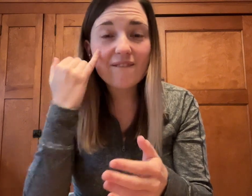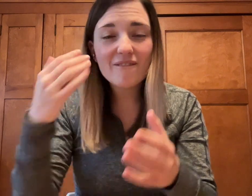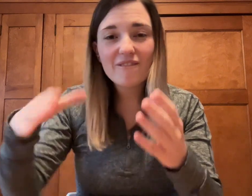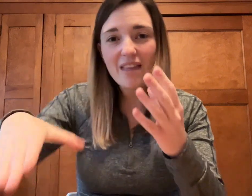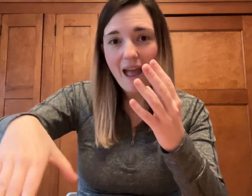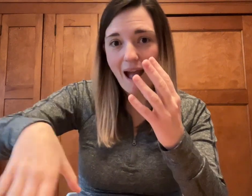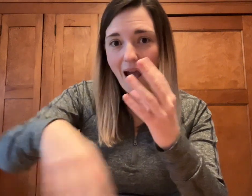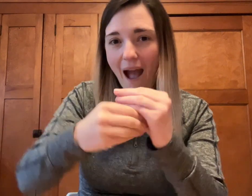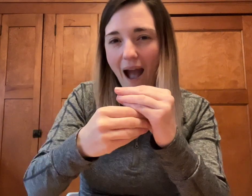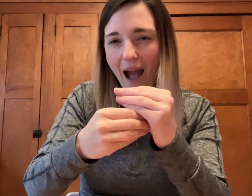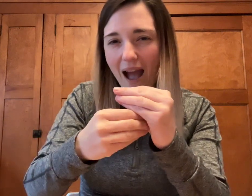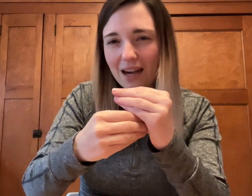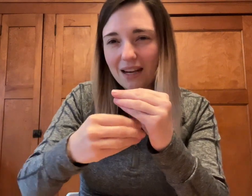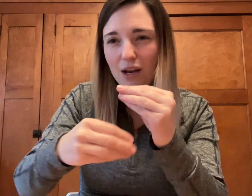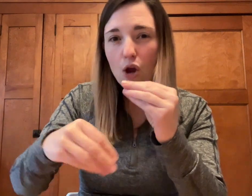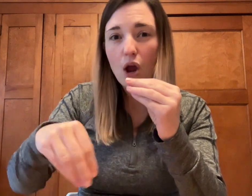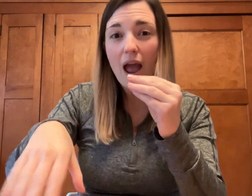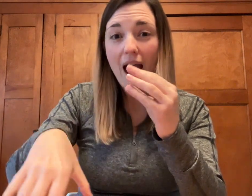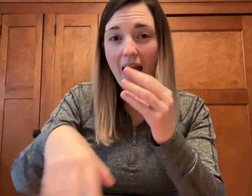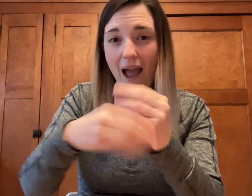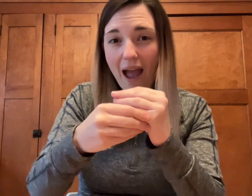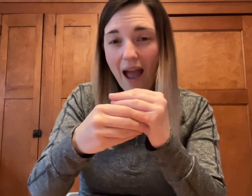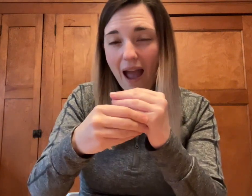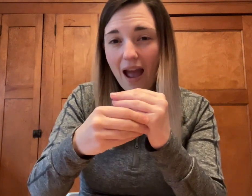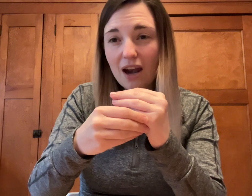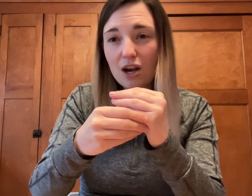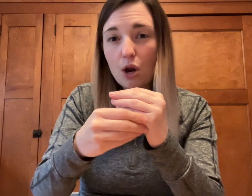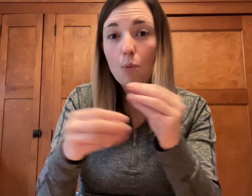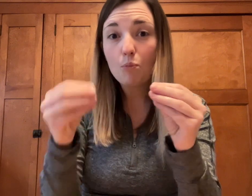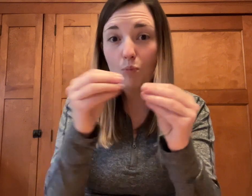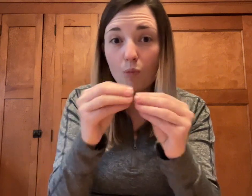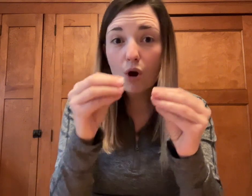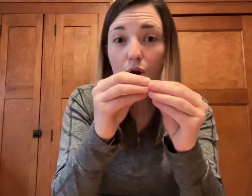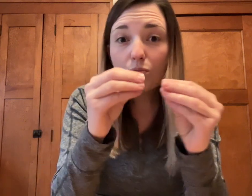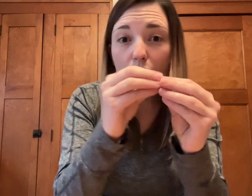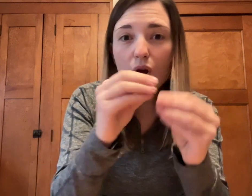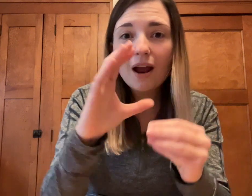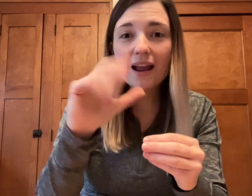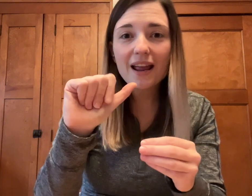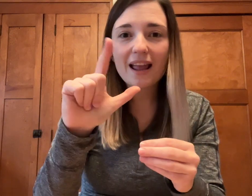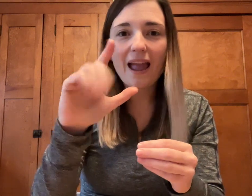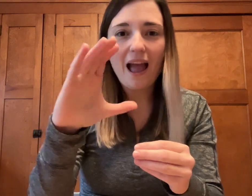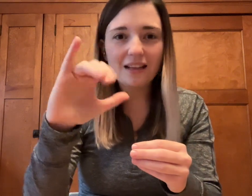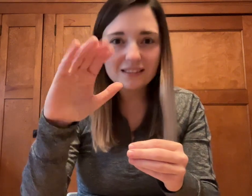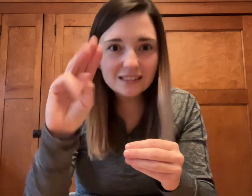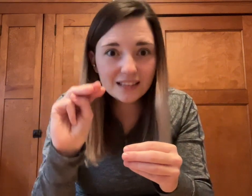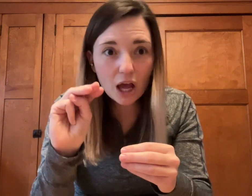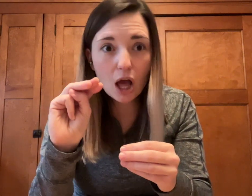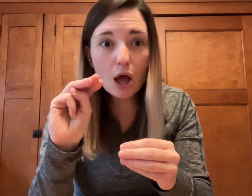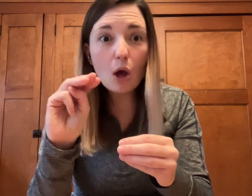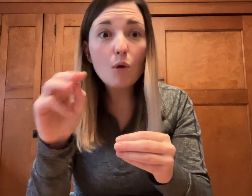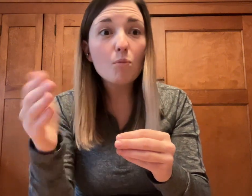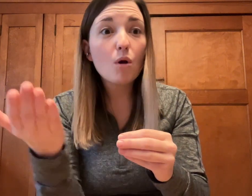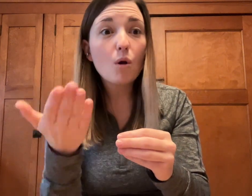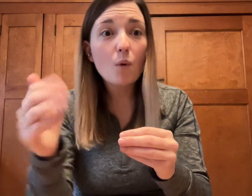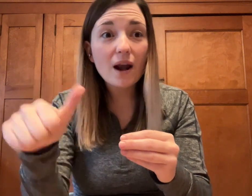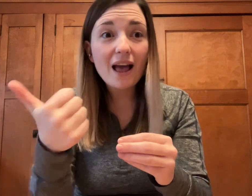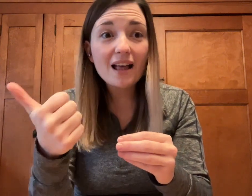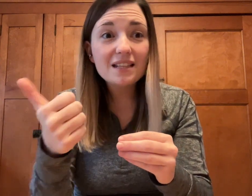me already those things. Okay, good. Say it again. Calcium. Okay, calcium. Say it again. Minerals, good. Calcium, minerals,